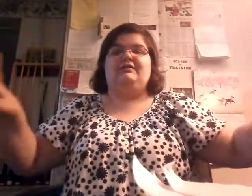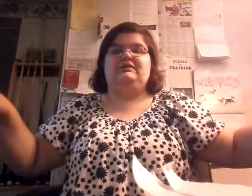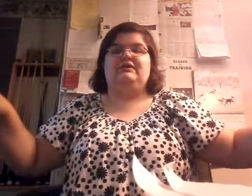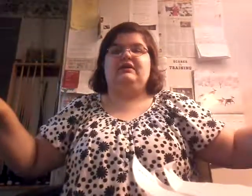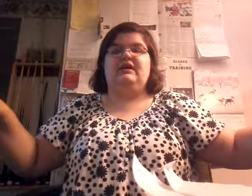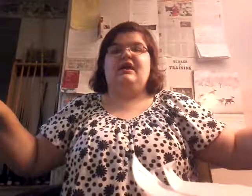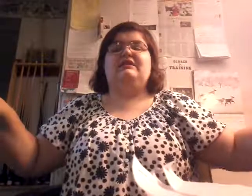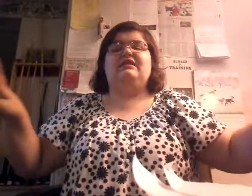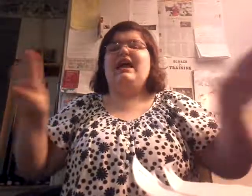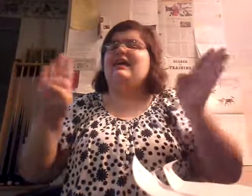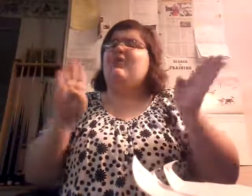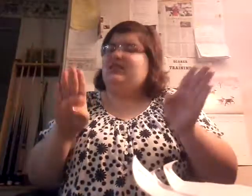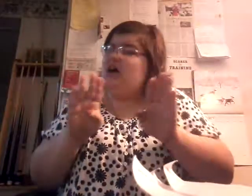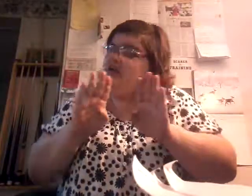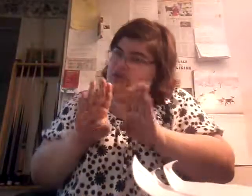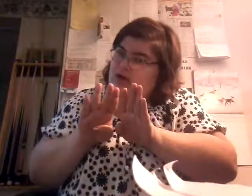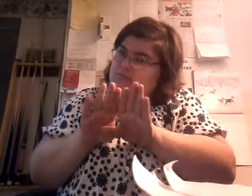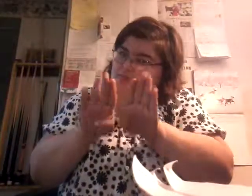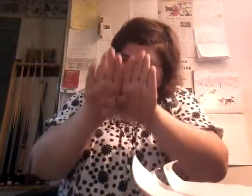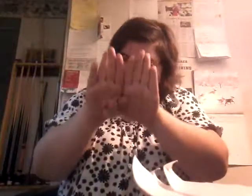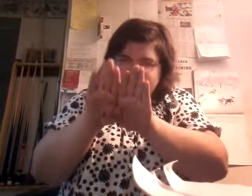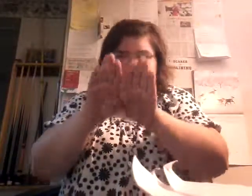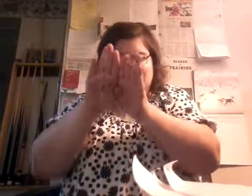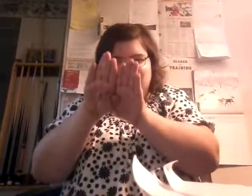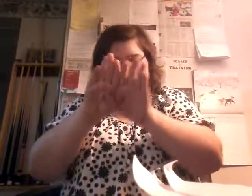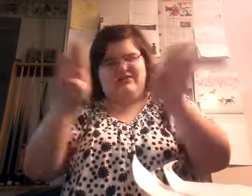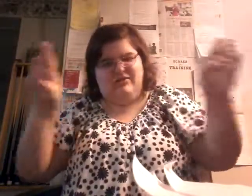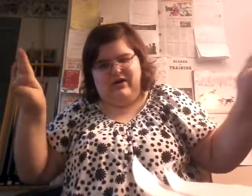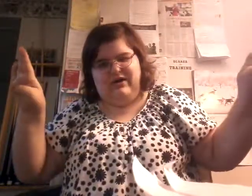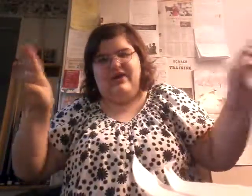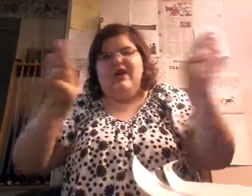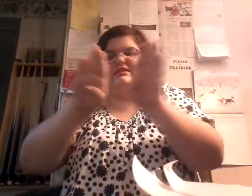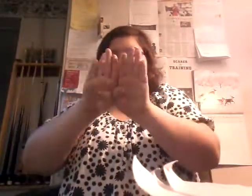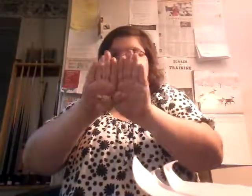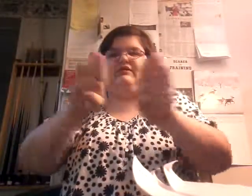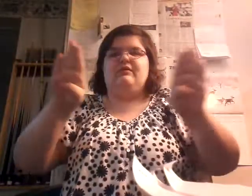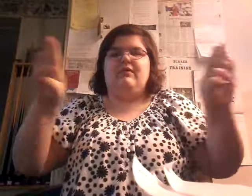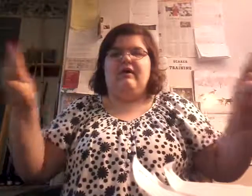out. It's like what Donald Trump wants to do. He wants to build a wall. And so this is a wall.